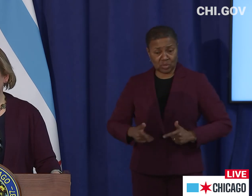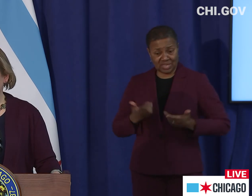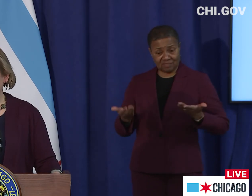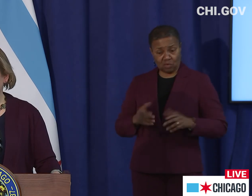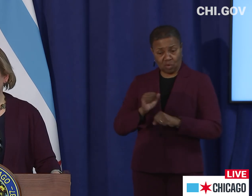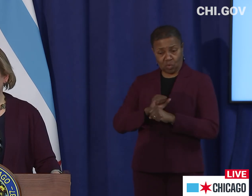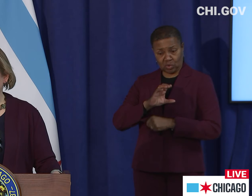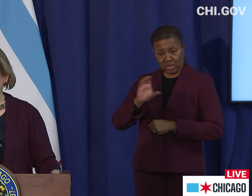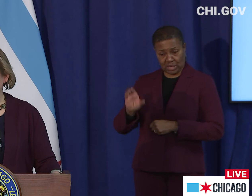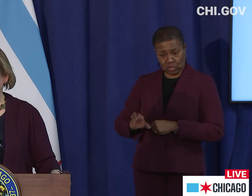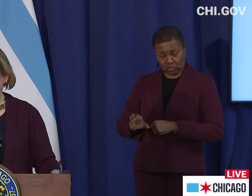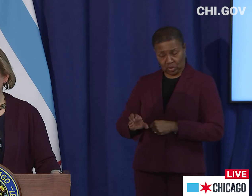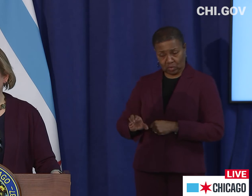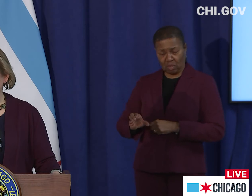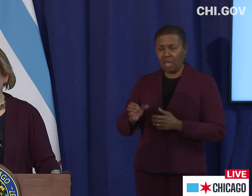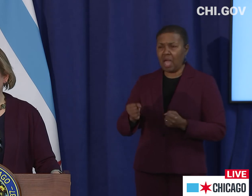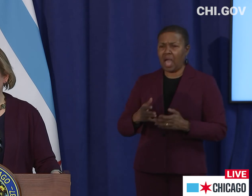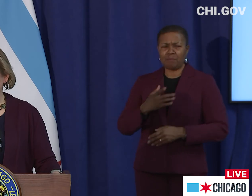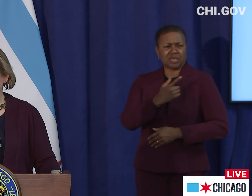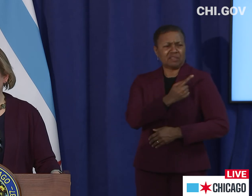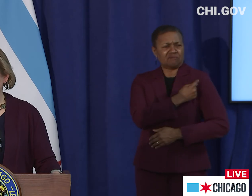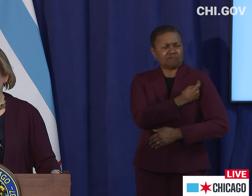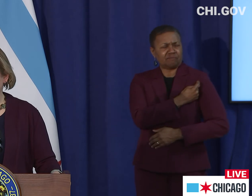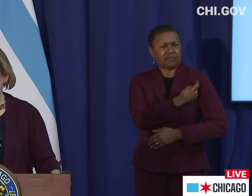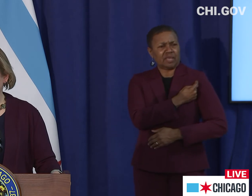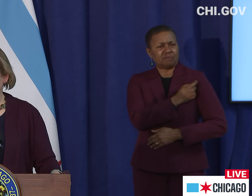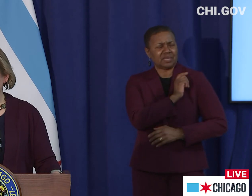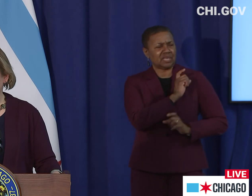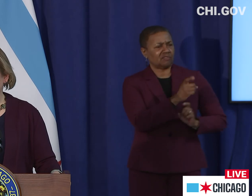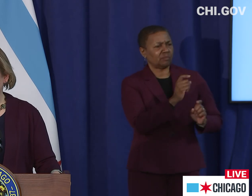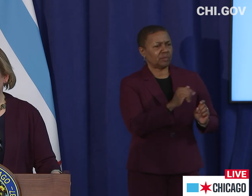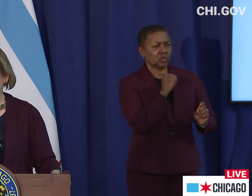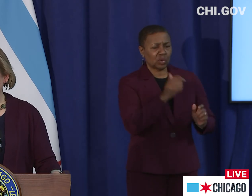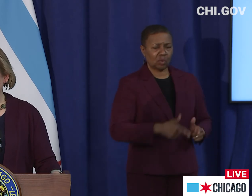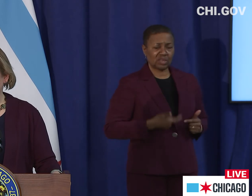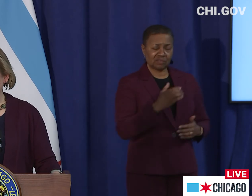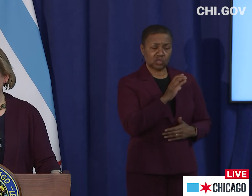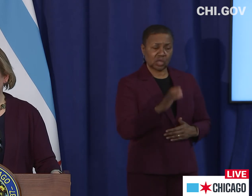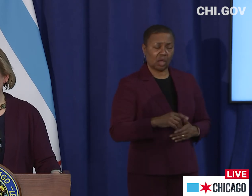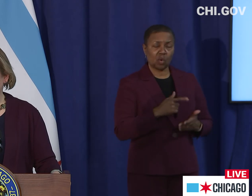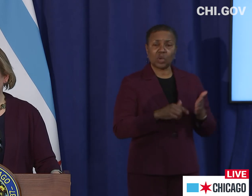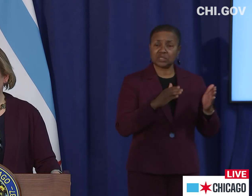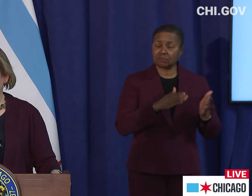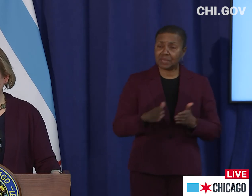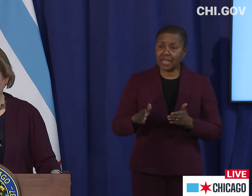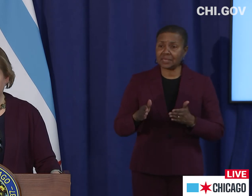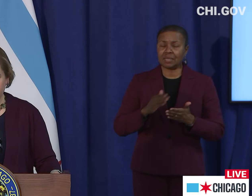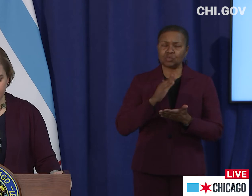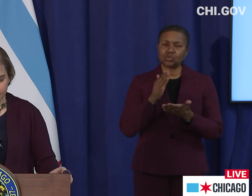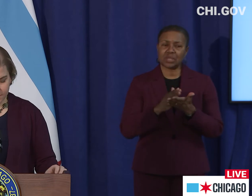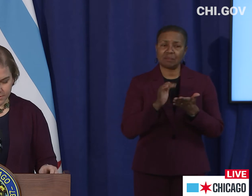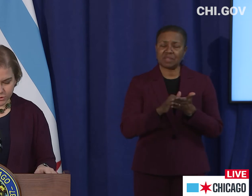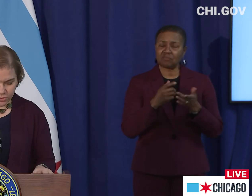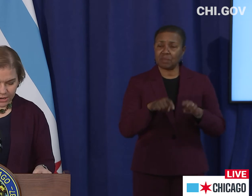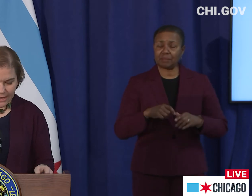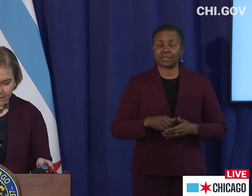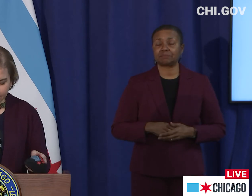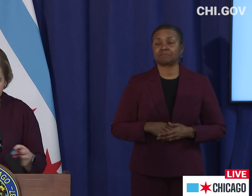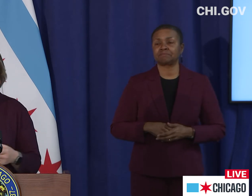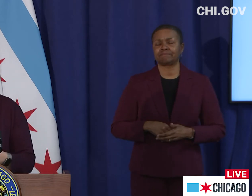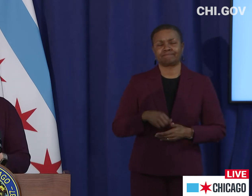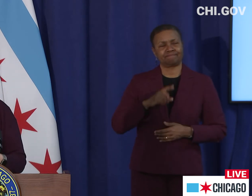Any idea how many vaccinations have gone to outsiders, and what's the plan that you have to stop this from happening?